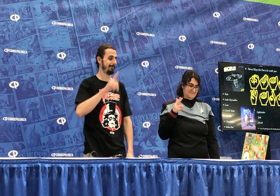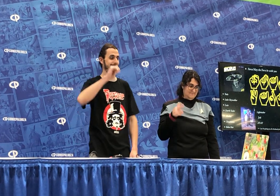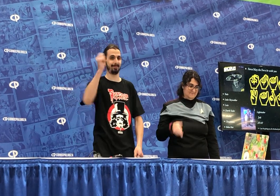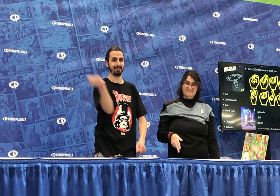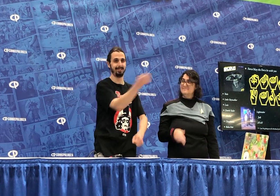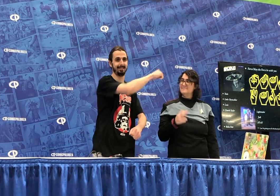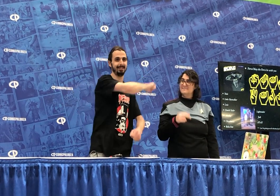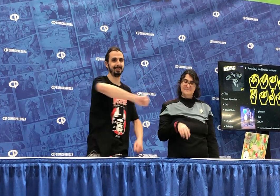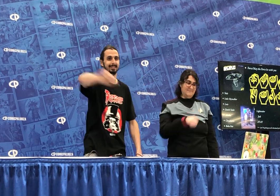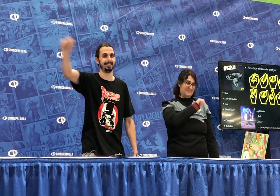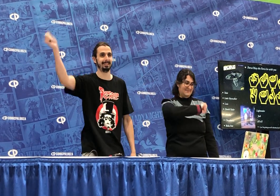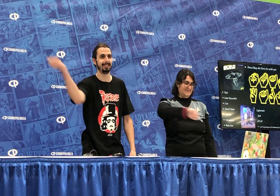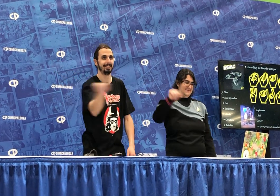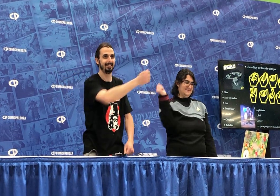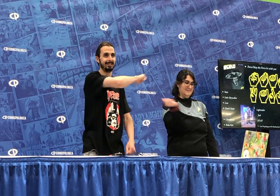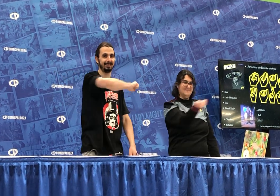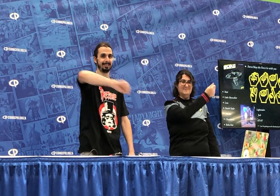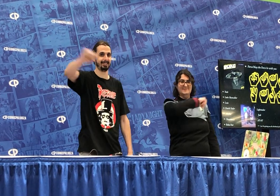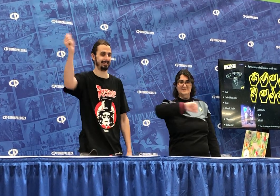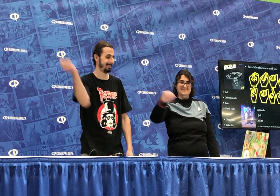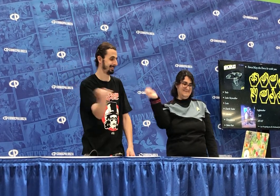Han Solo. Lightsaber.